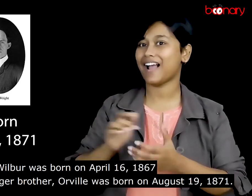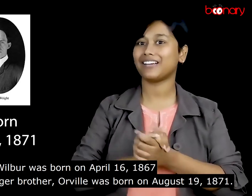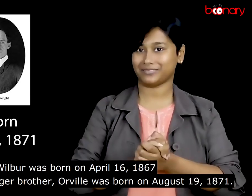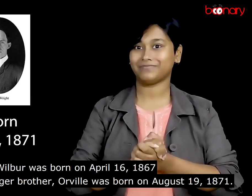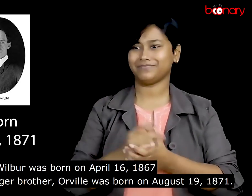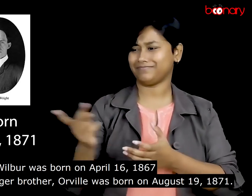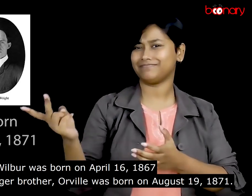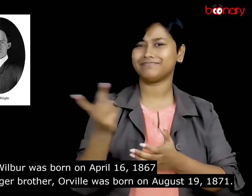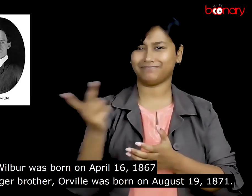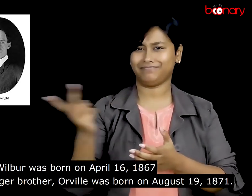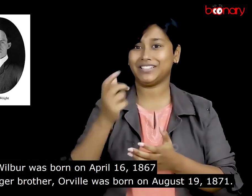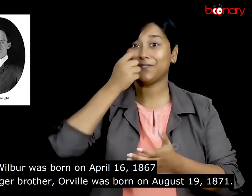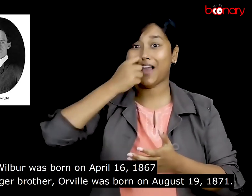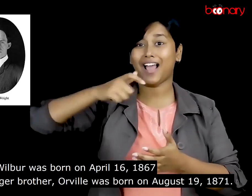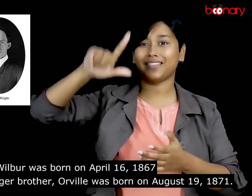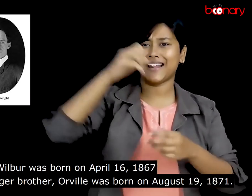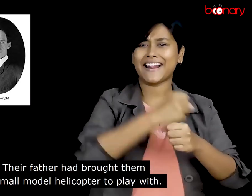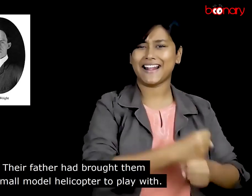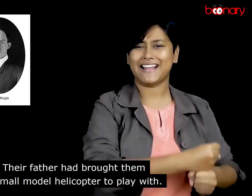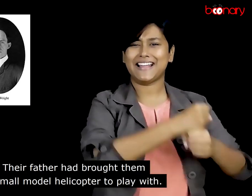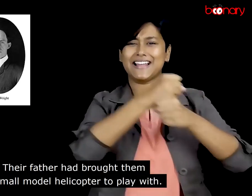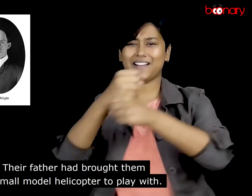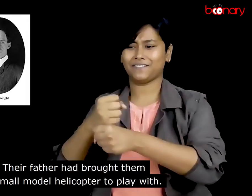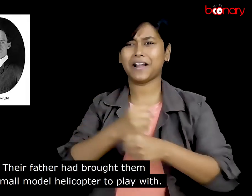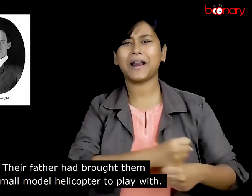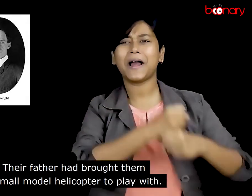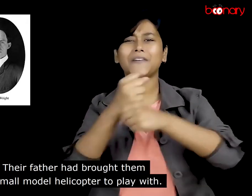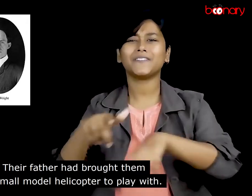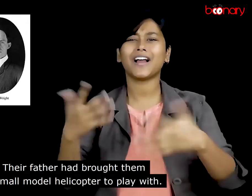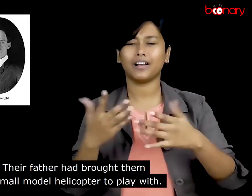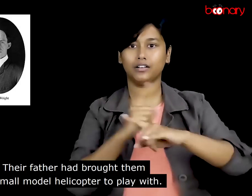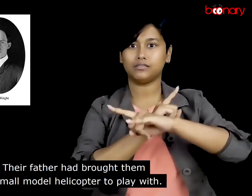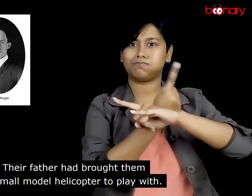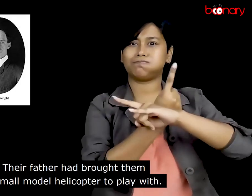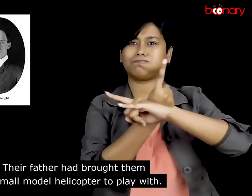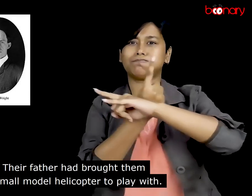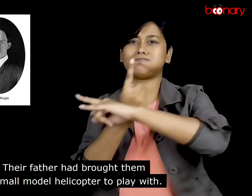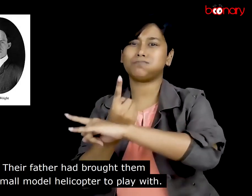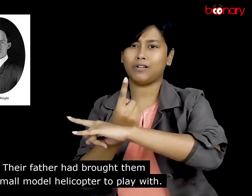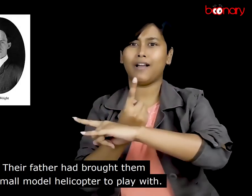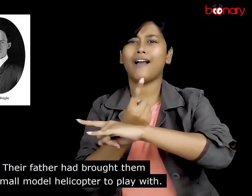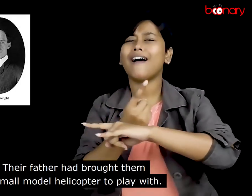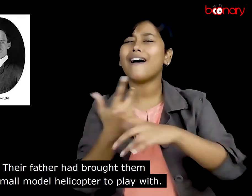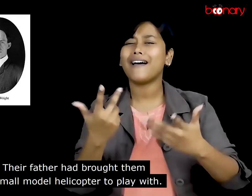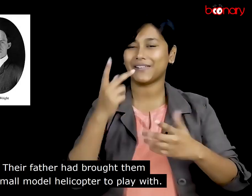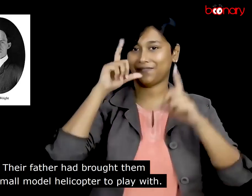born on August 19, 1871. Their father had brought them a model small helicopter to play with.